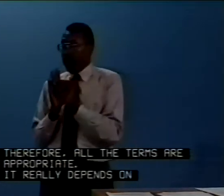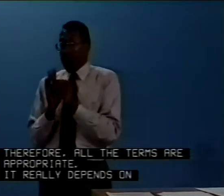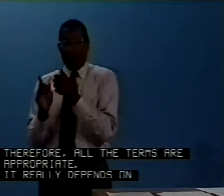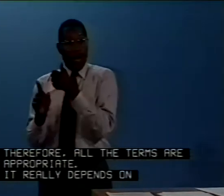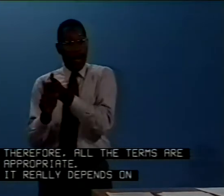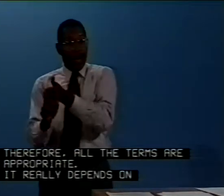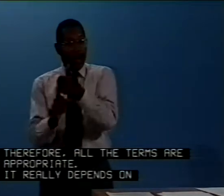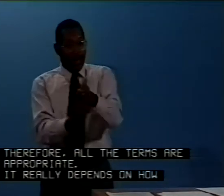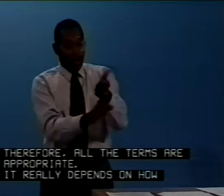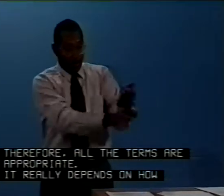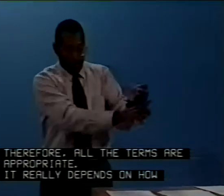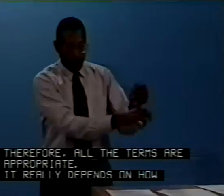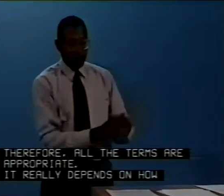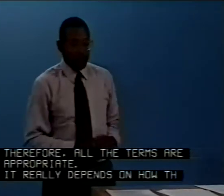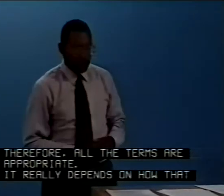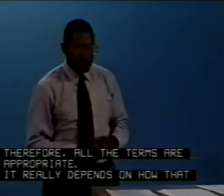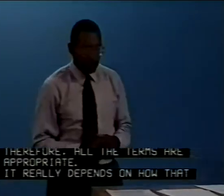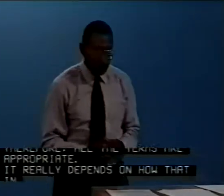to identify him or herself.